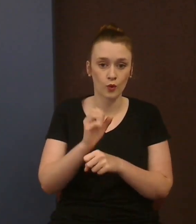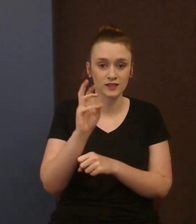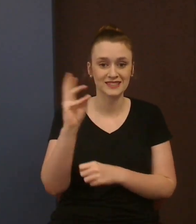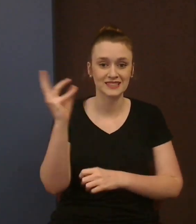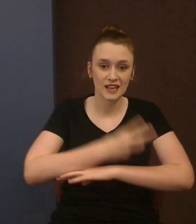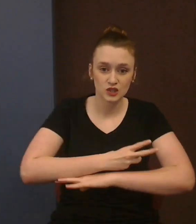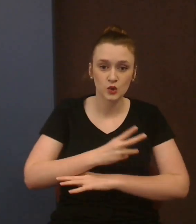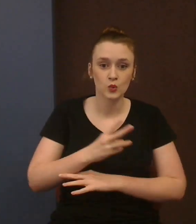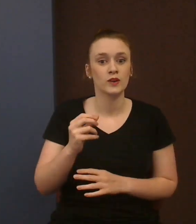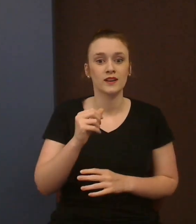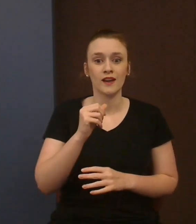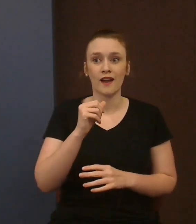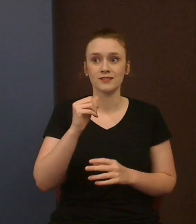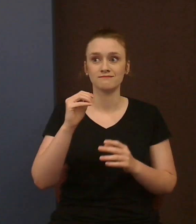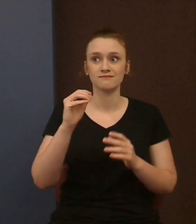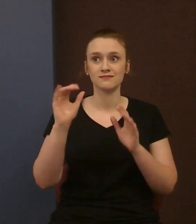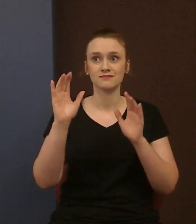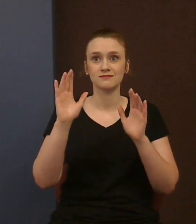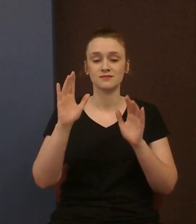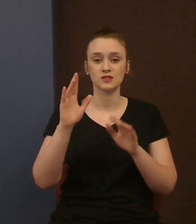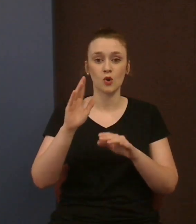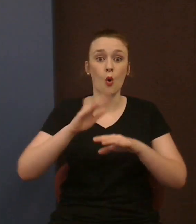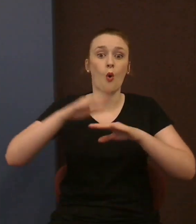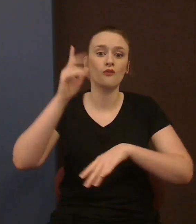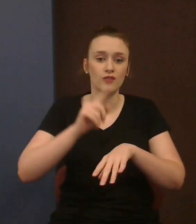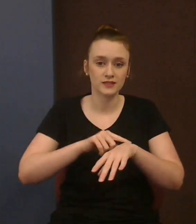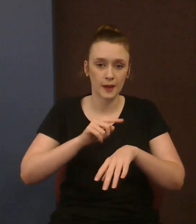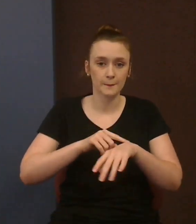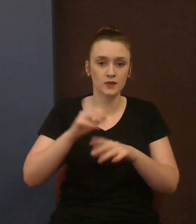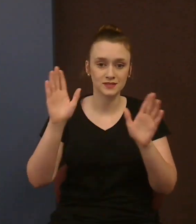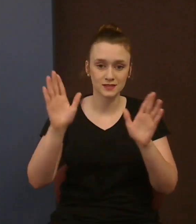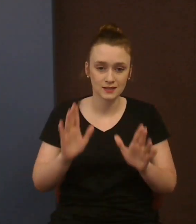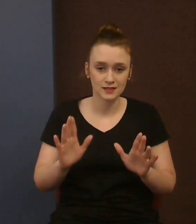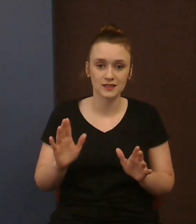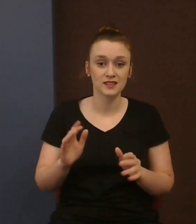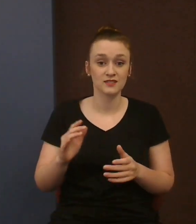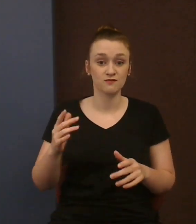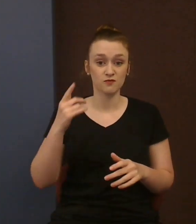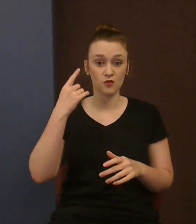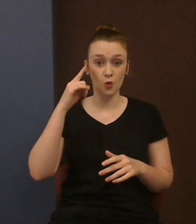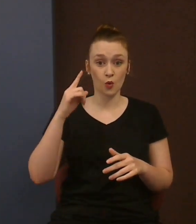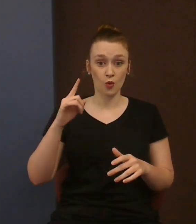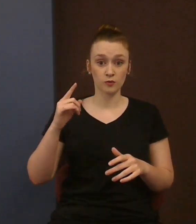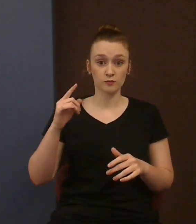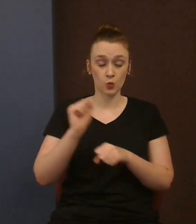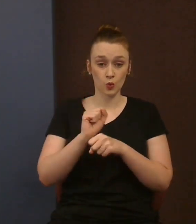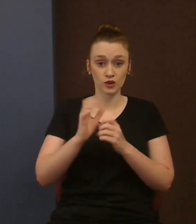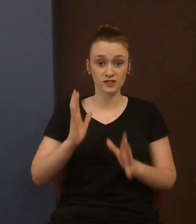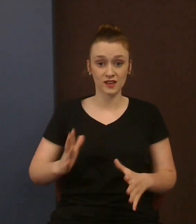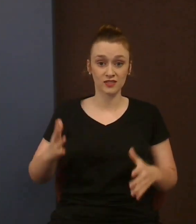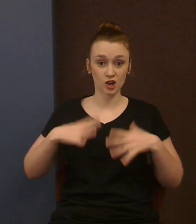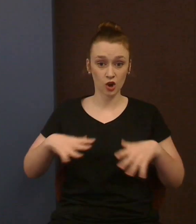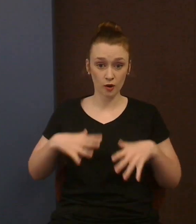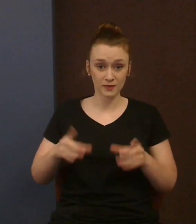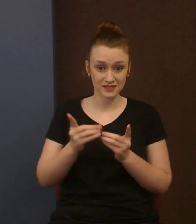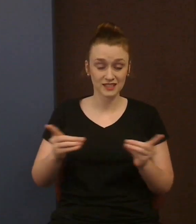Wages in the garment district were as low as $6 a week. Employers were so cruel at times, not all